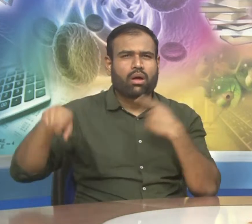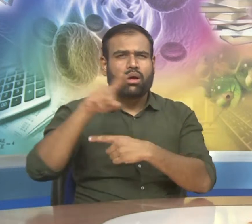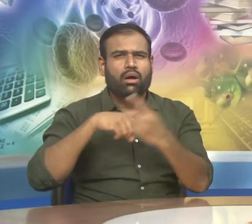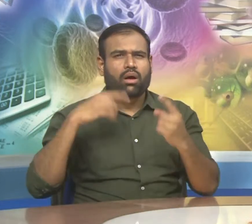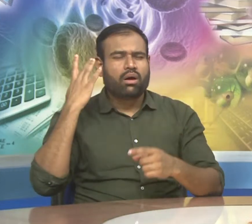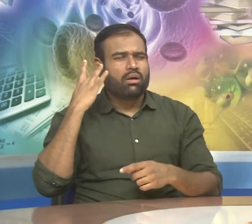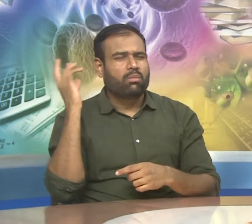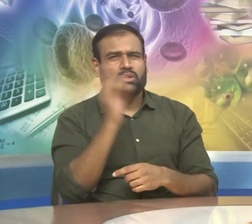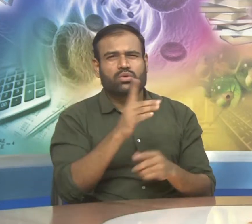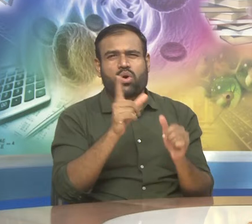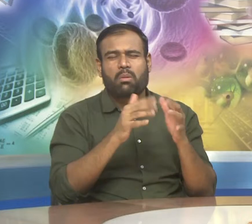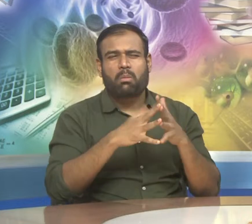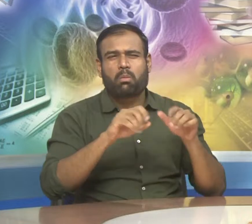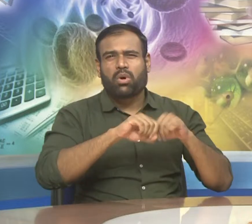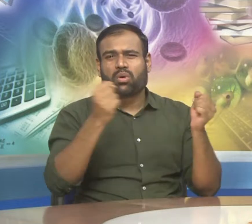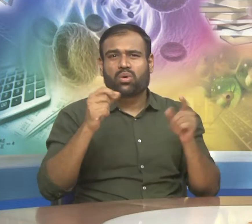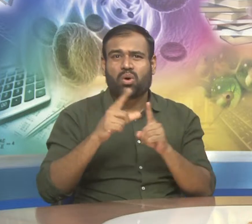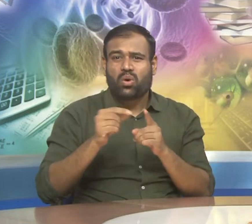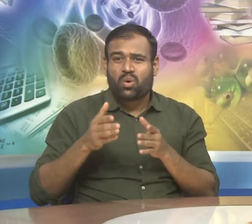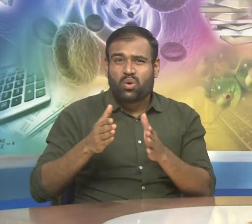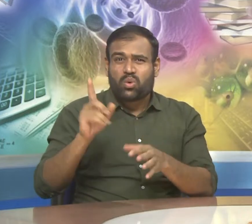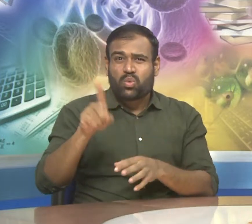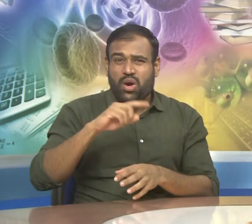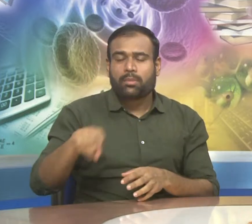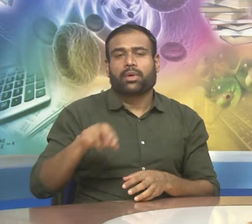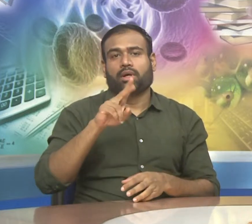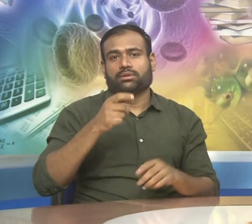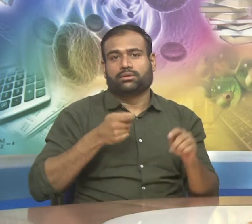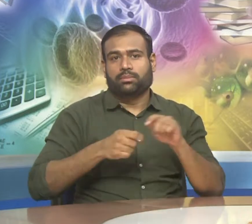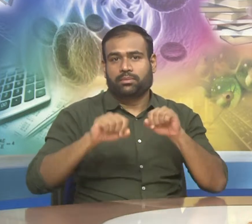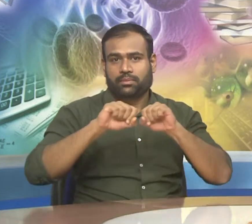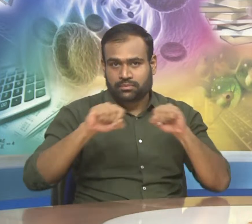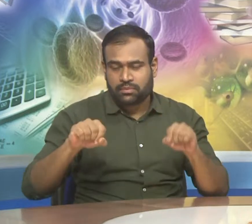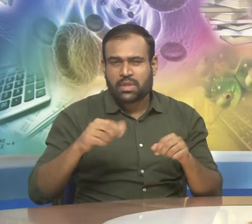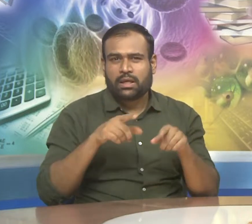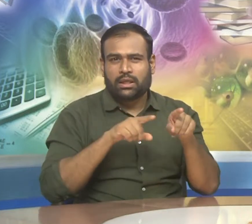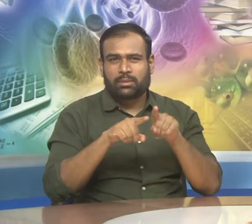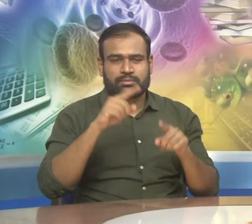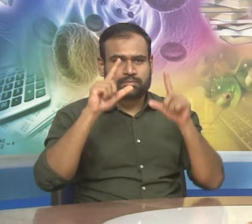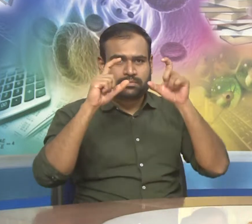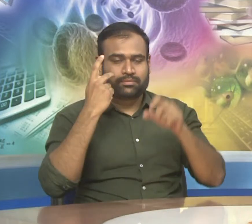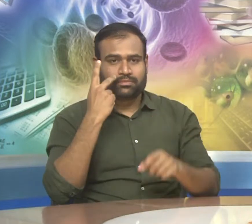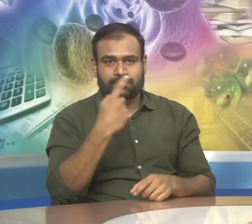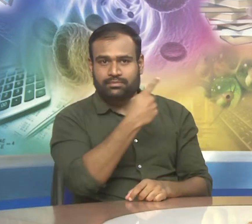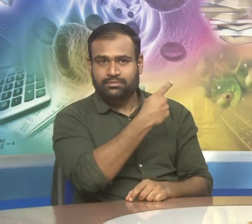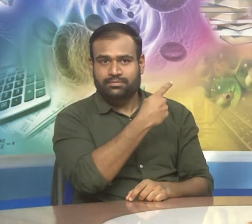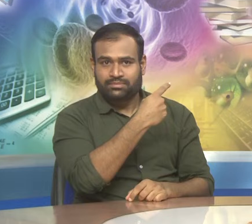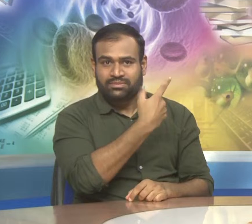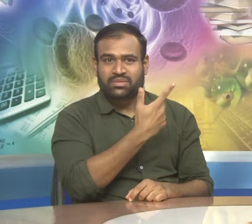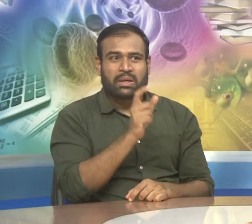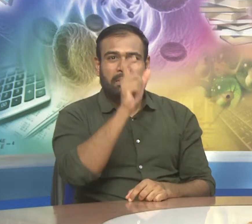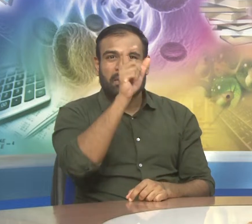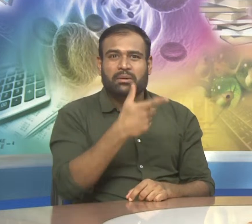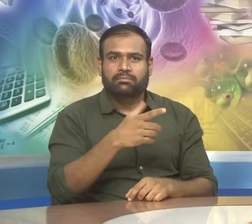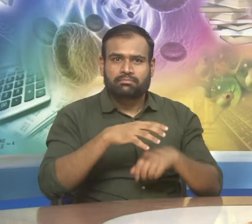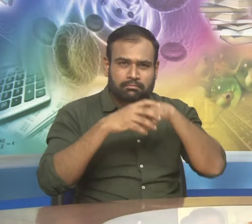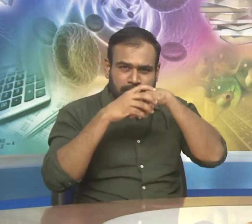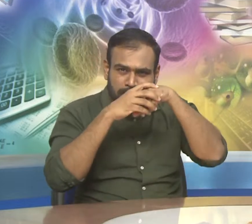a criminal trial is between an individual or a party versus the government. The criminal